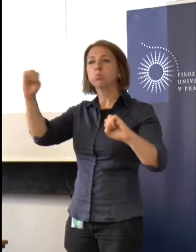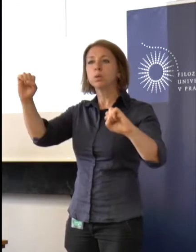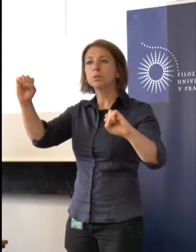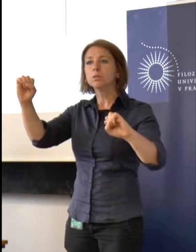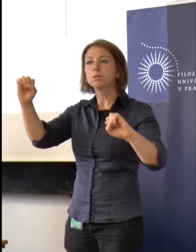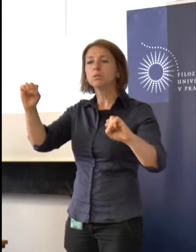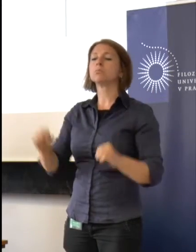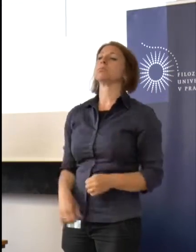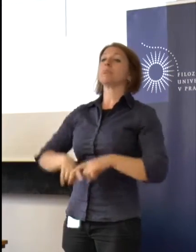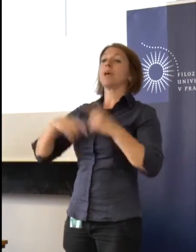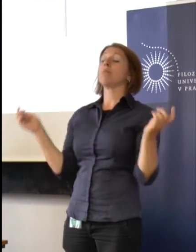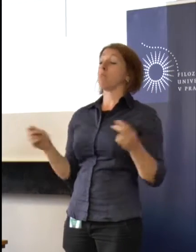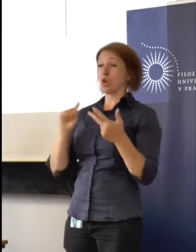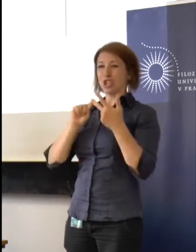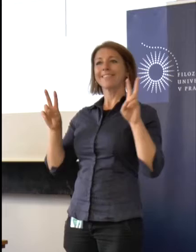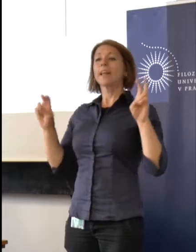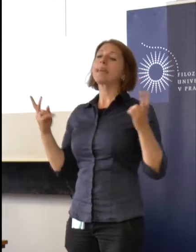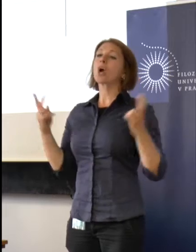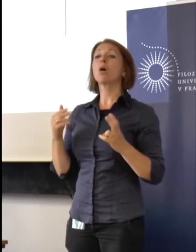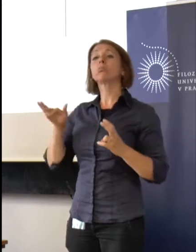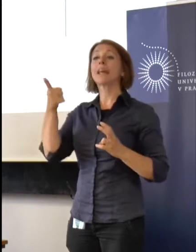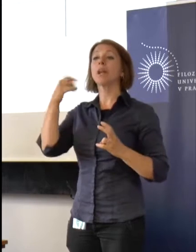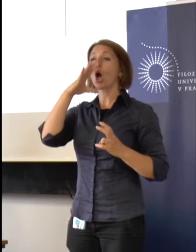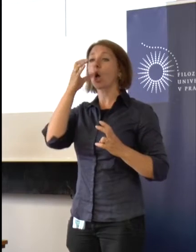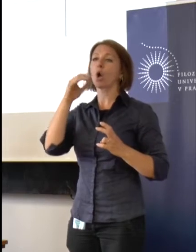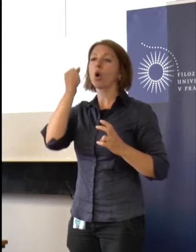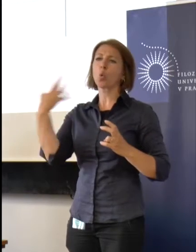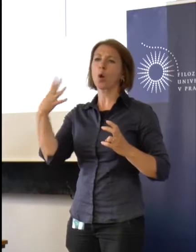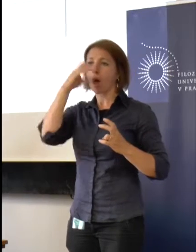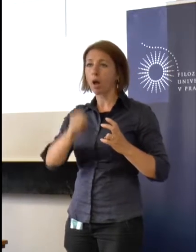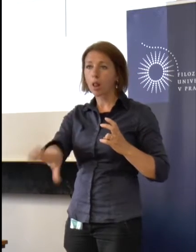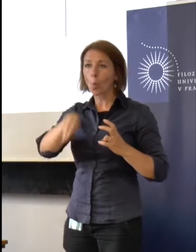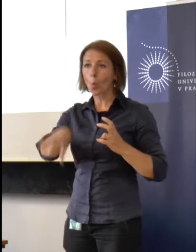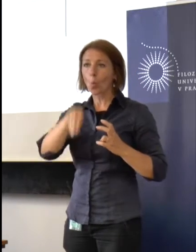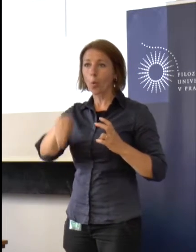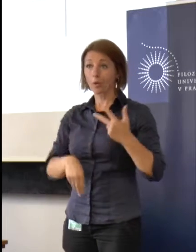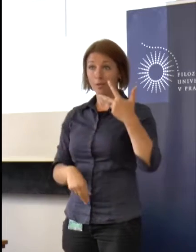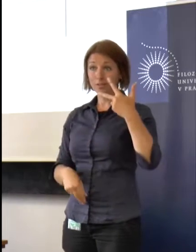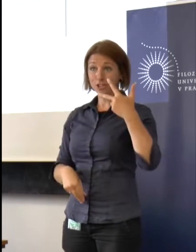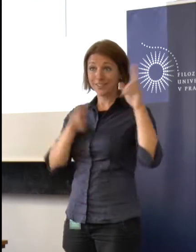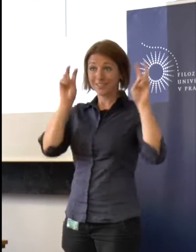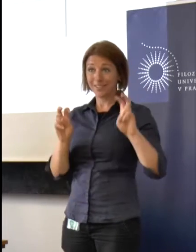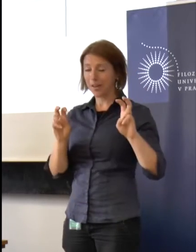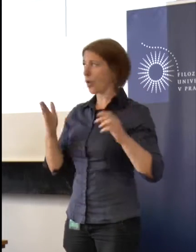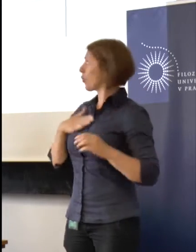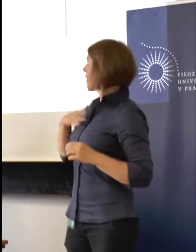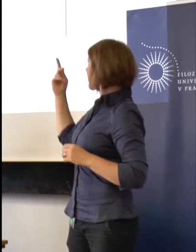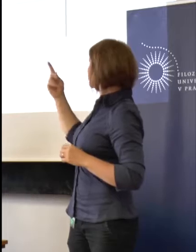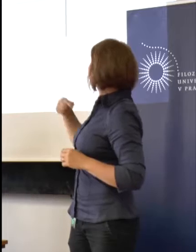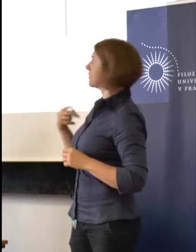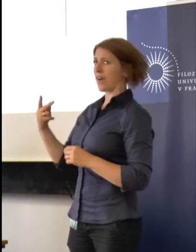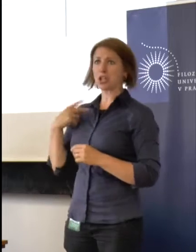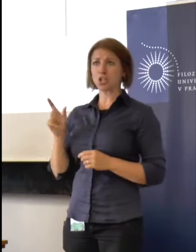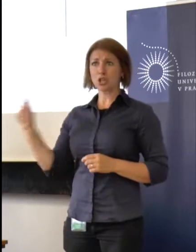in English or in German you only have 1. So the semantic difference between, the semantic difference and grammatical difference that